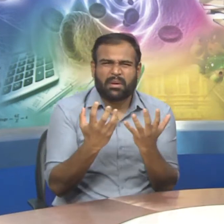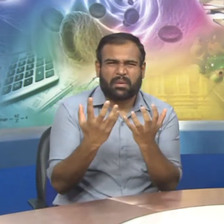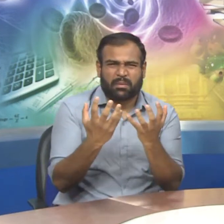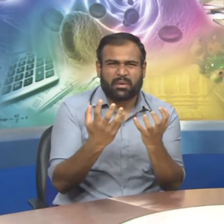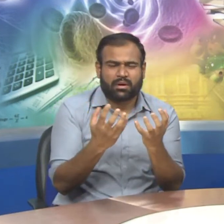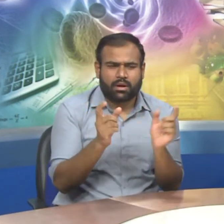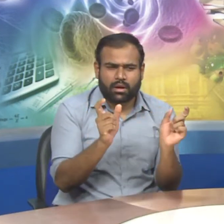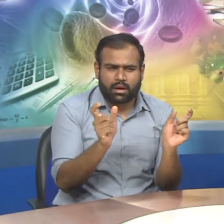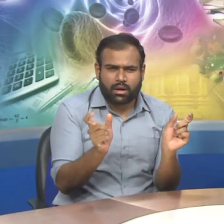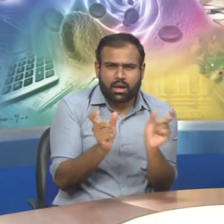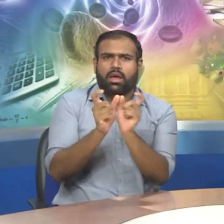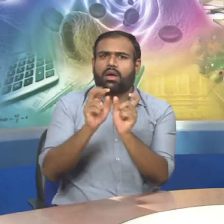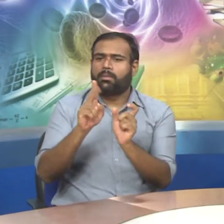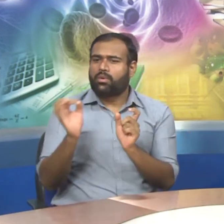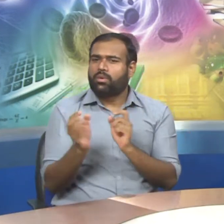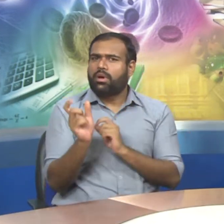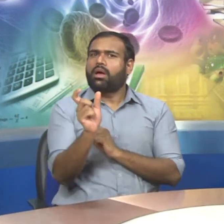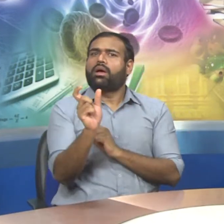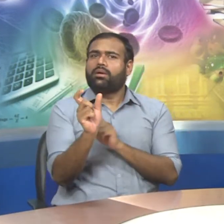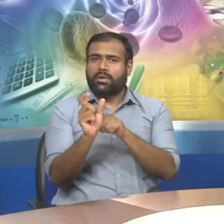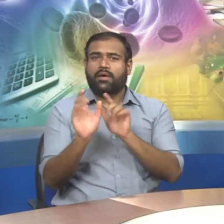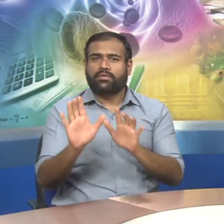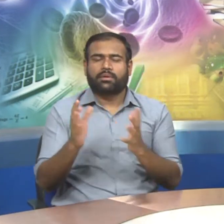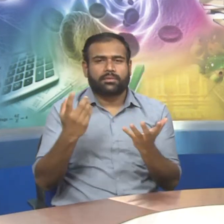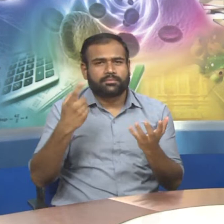These 2 signs together. What is the new word?